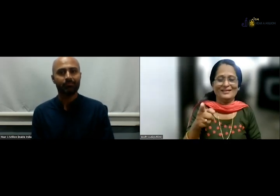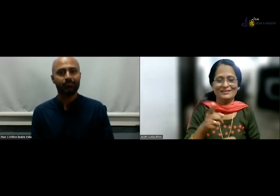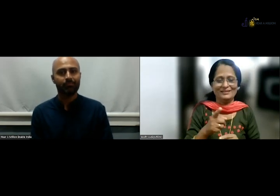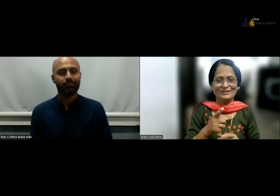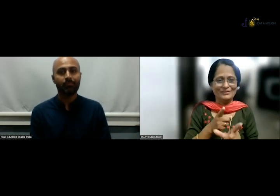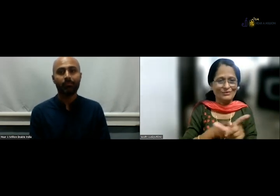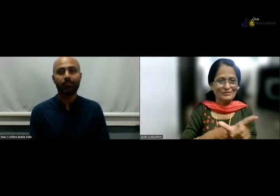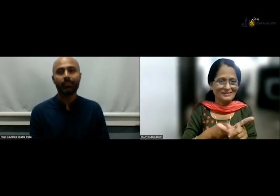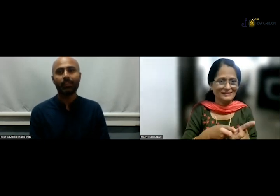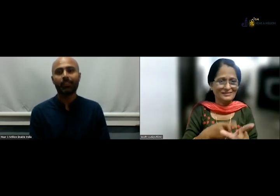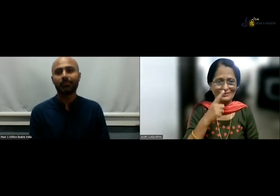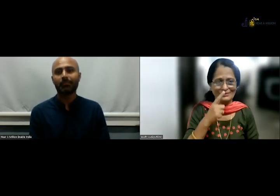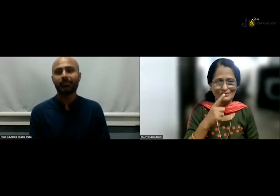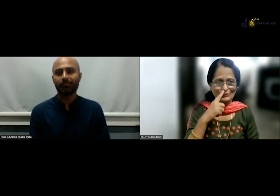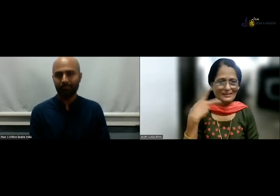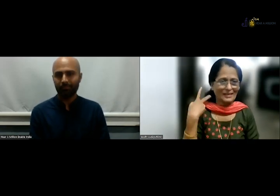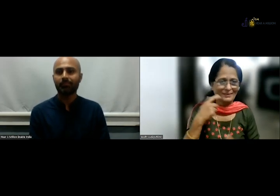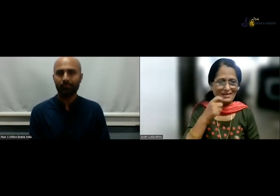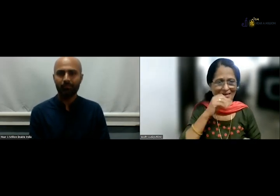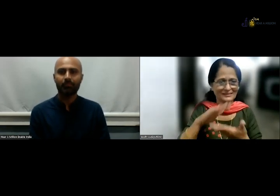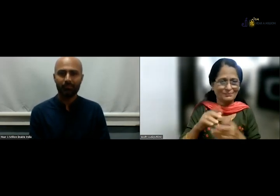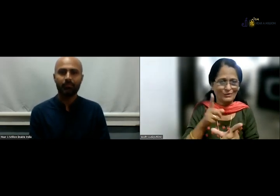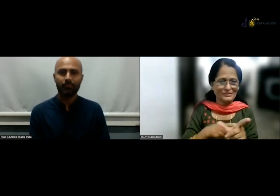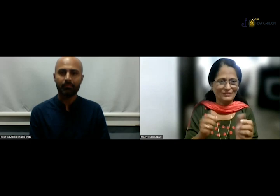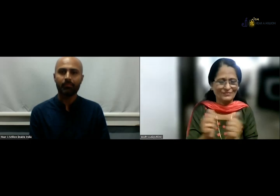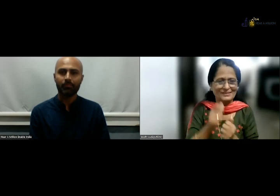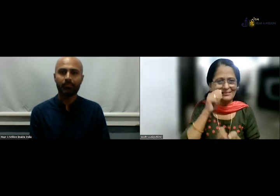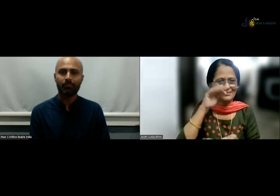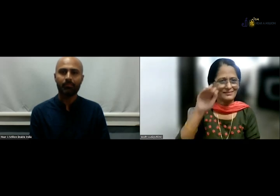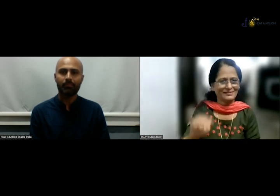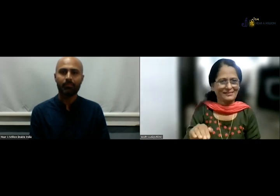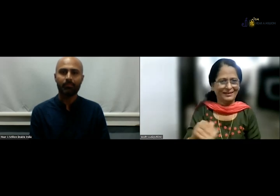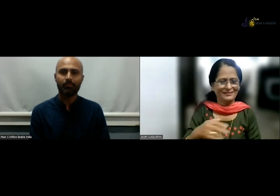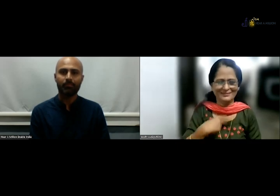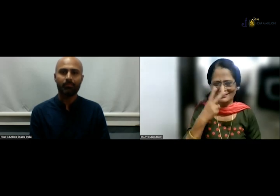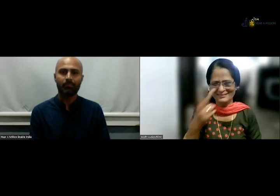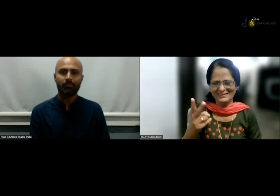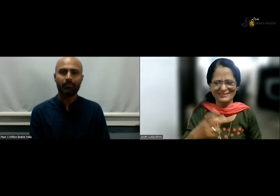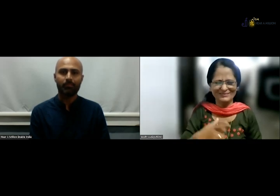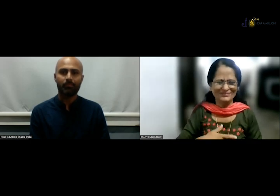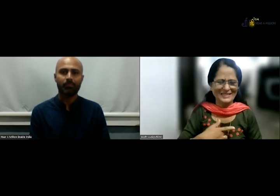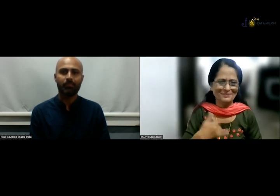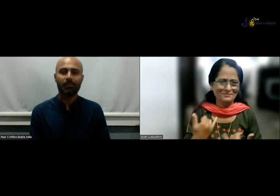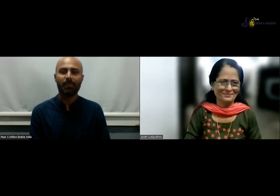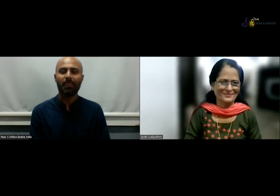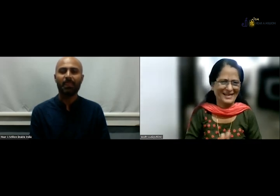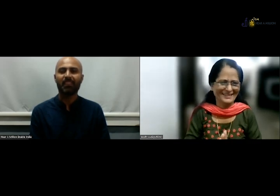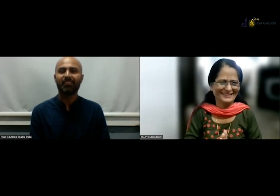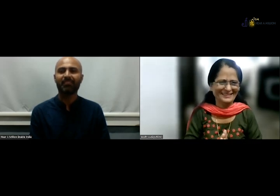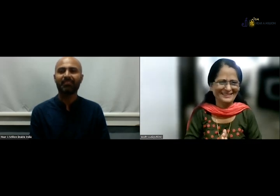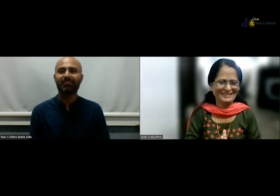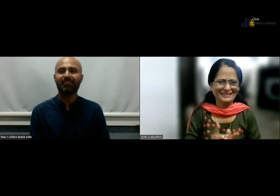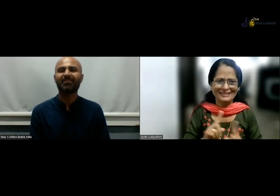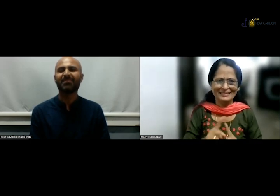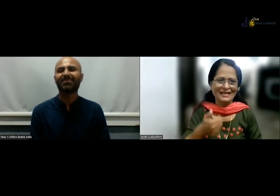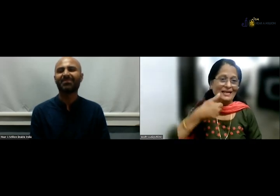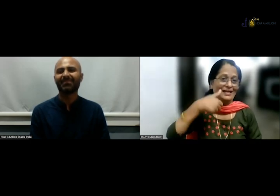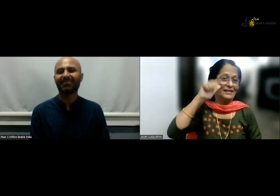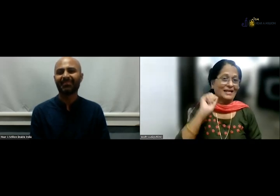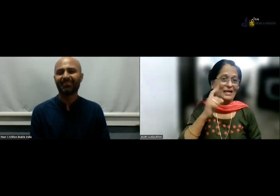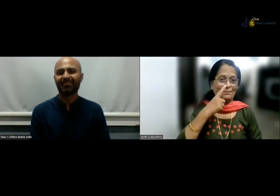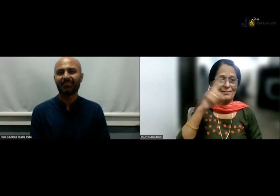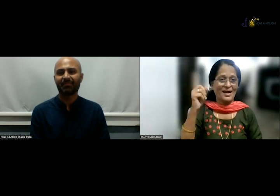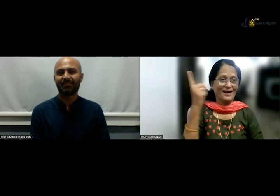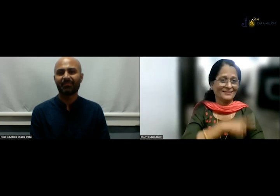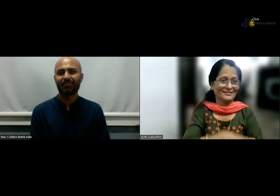So just before this, I have saw Yashdeep and with his son. It totally